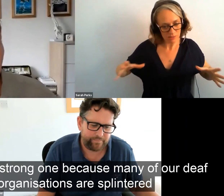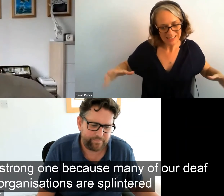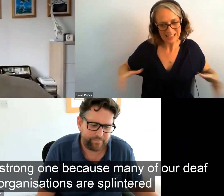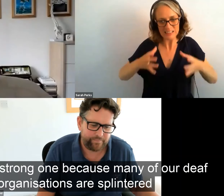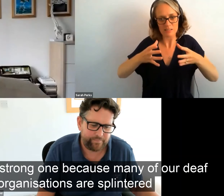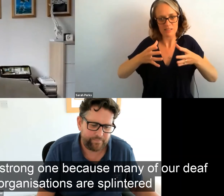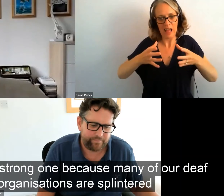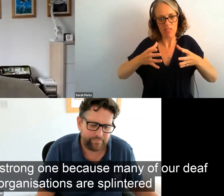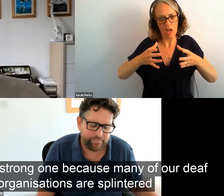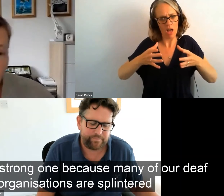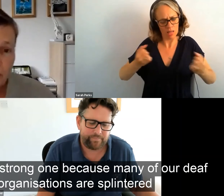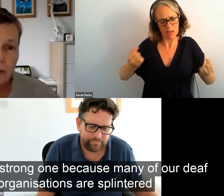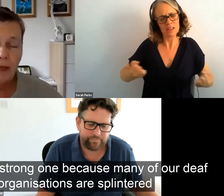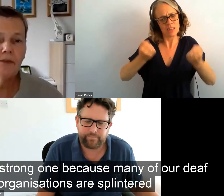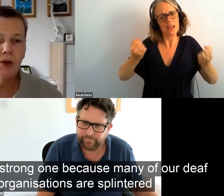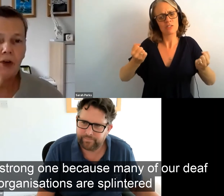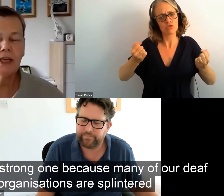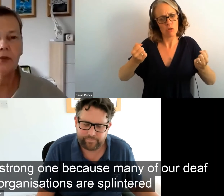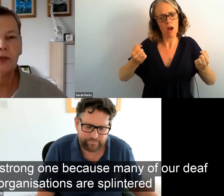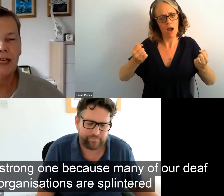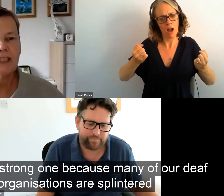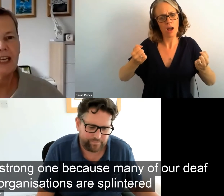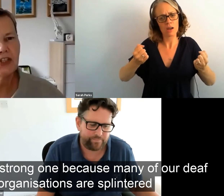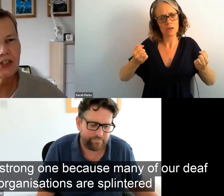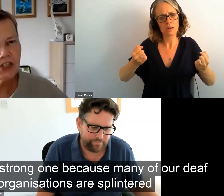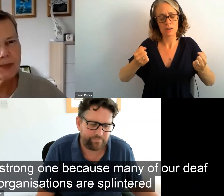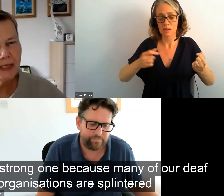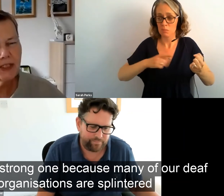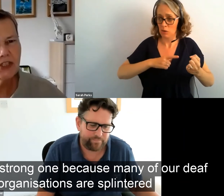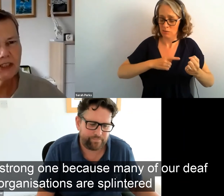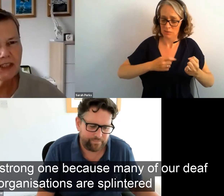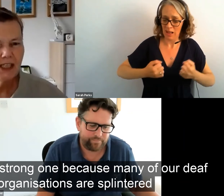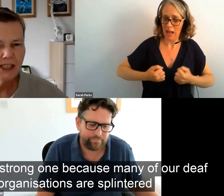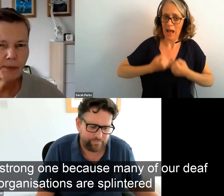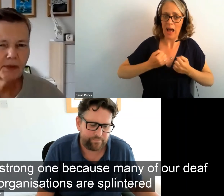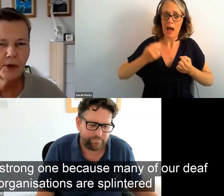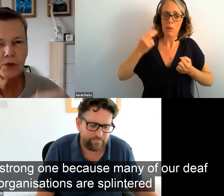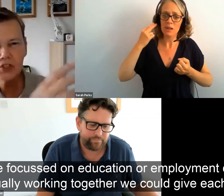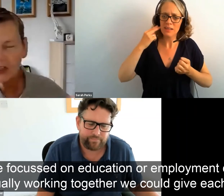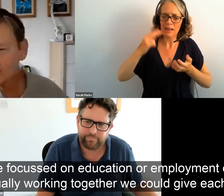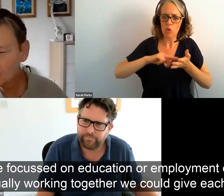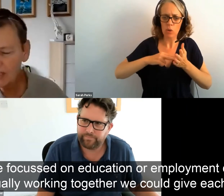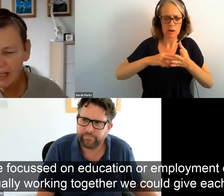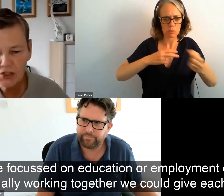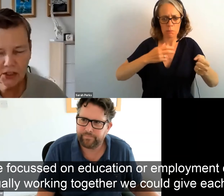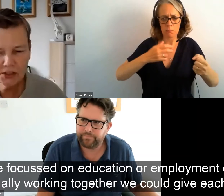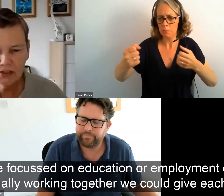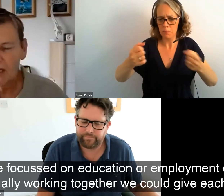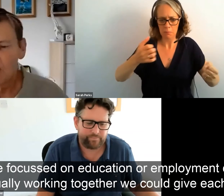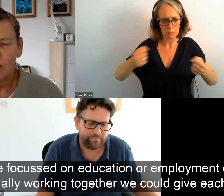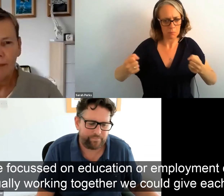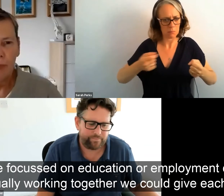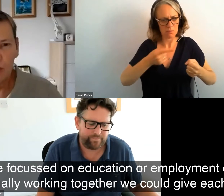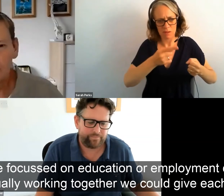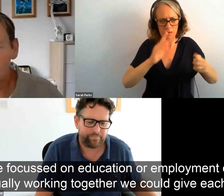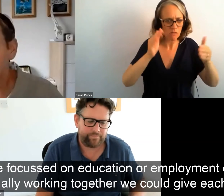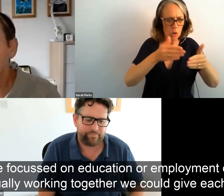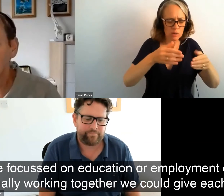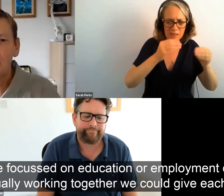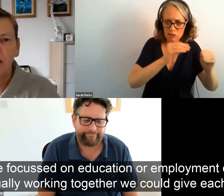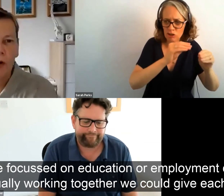strong one, because you know, many of our deaf organisations are splintered. they'll be focused on education